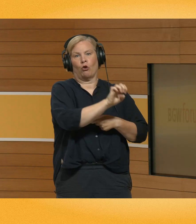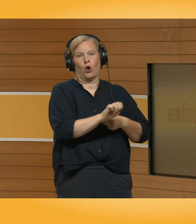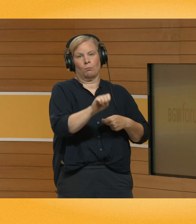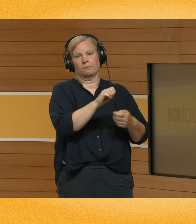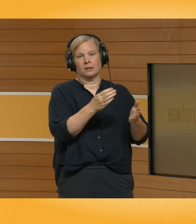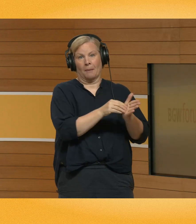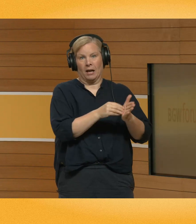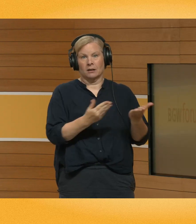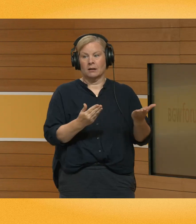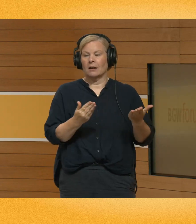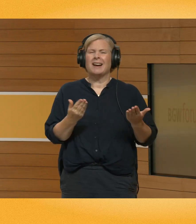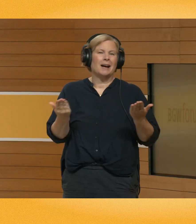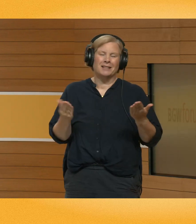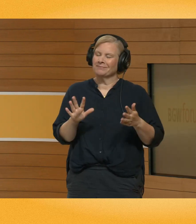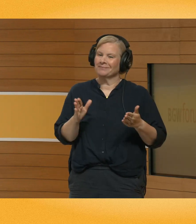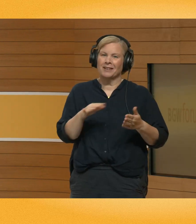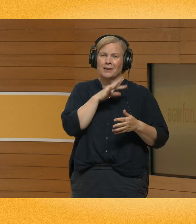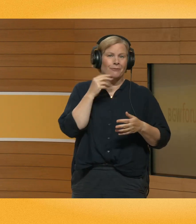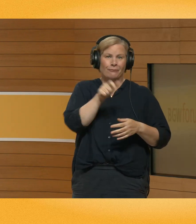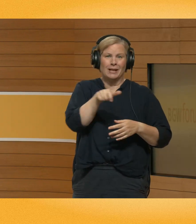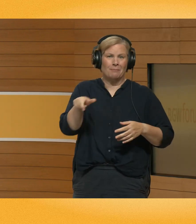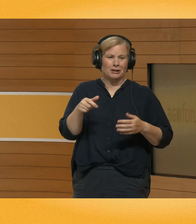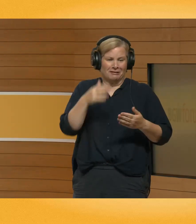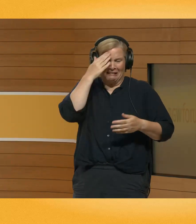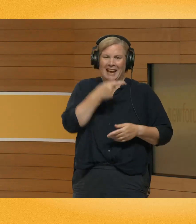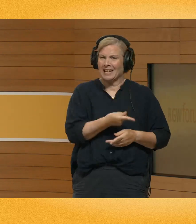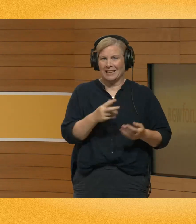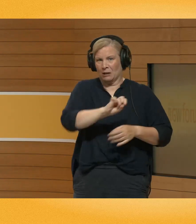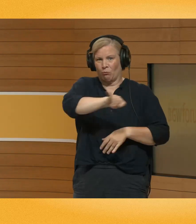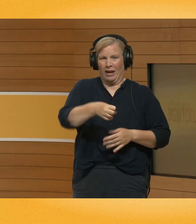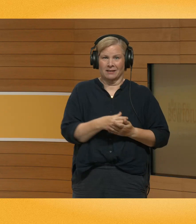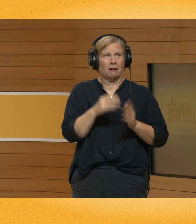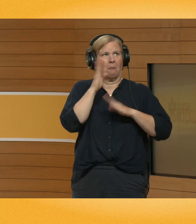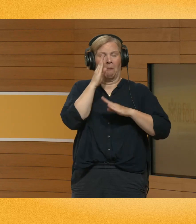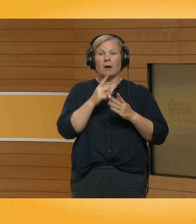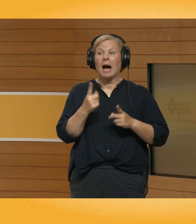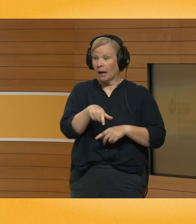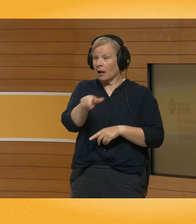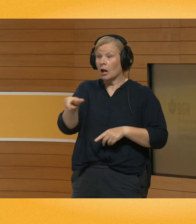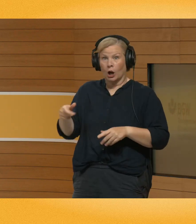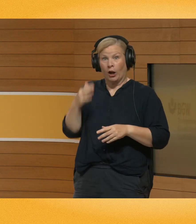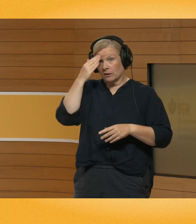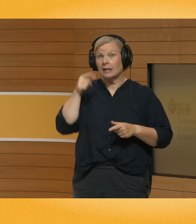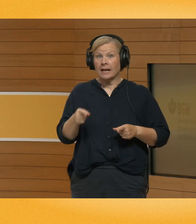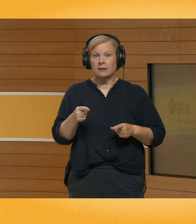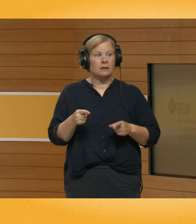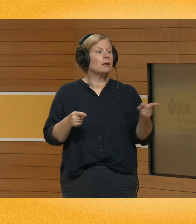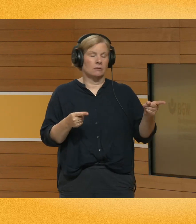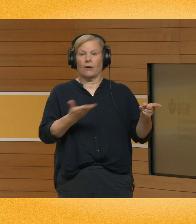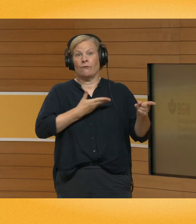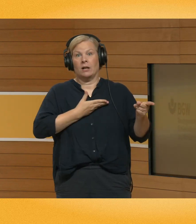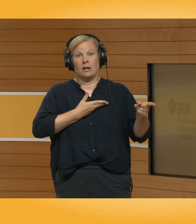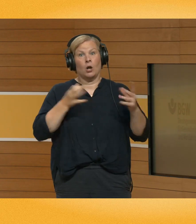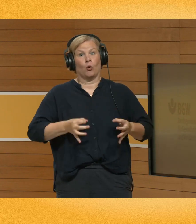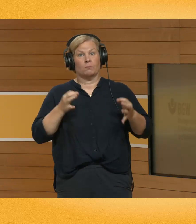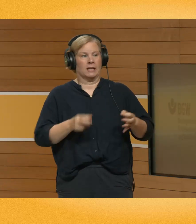the people who know what it is about are much attracted to it. Okay, thank you. We would have as well, or we